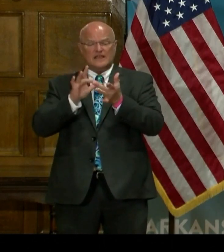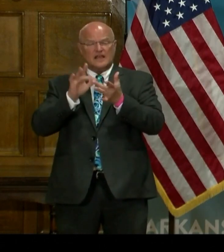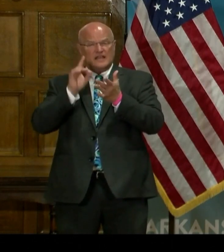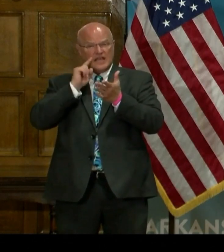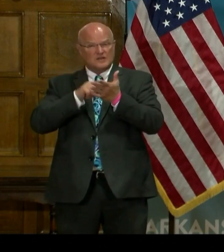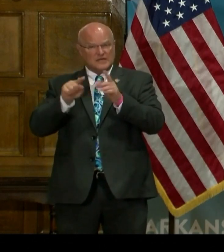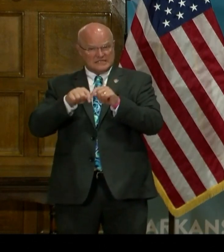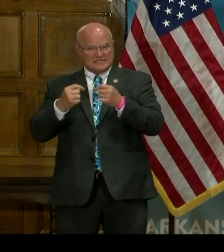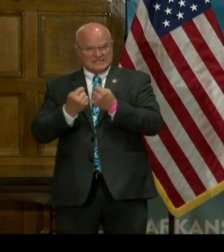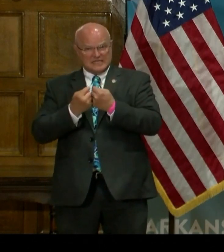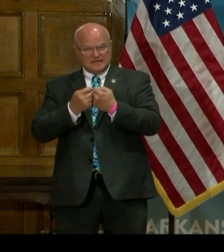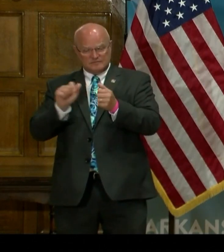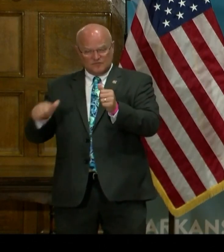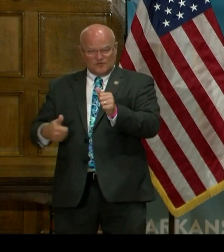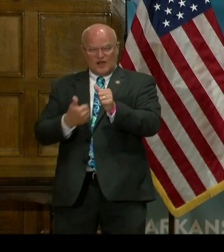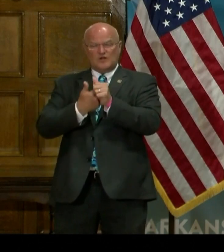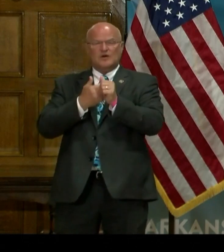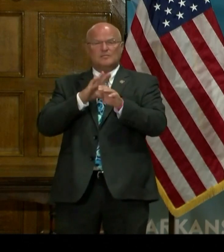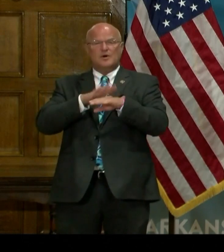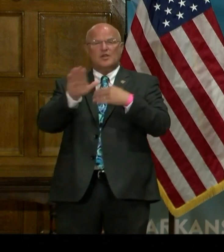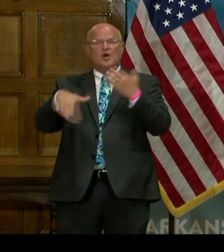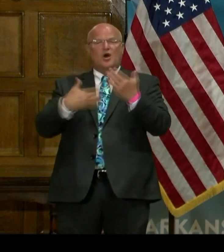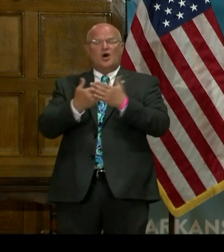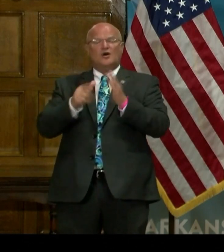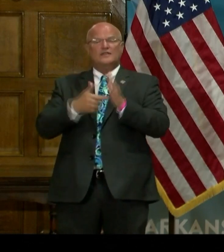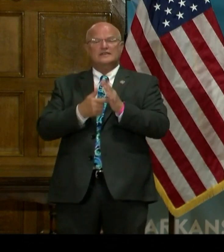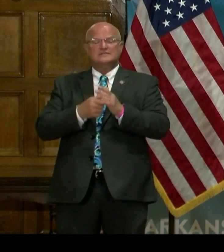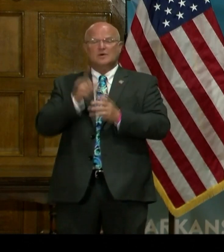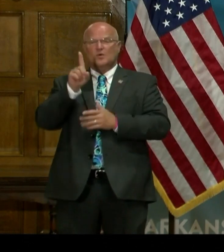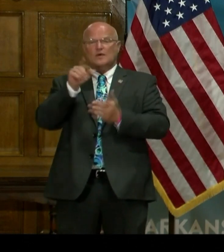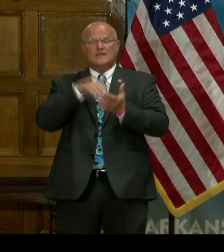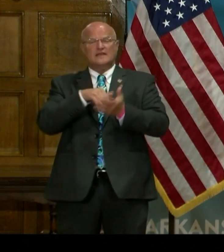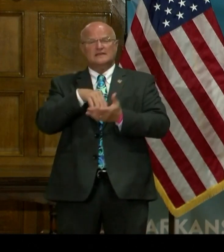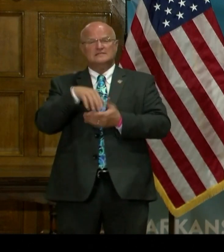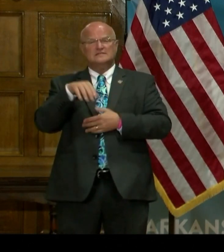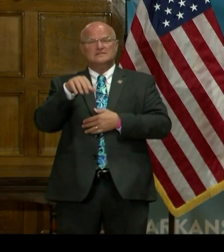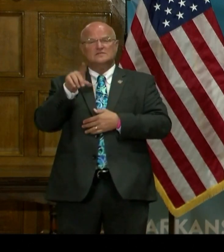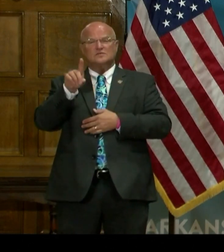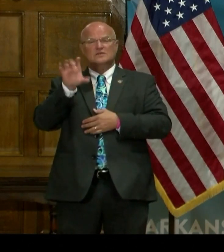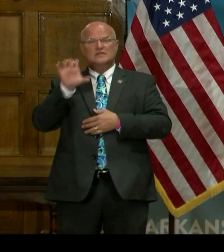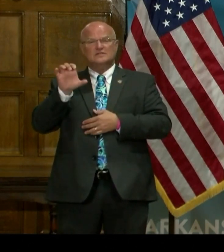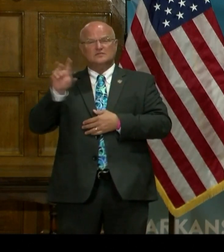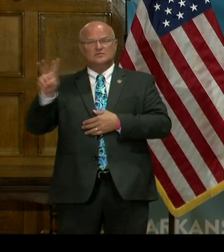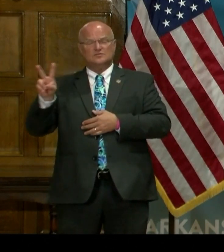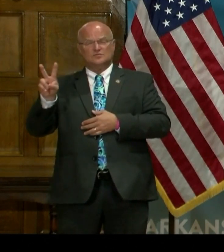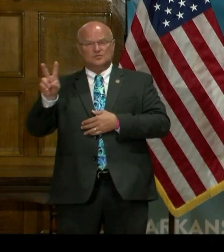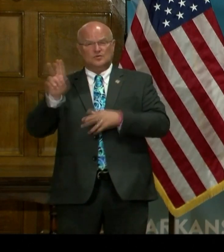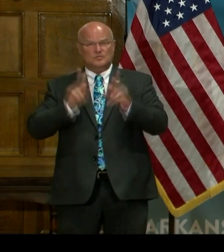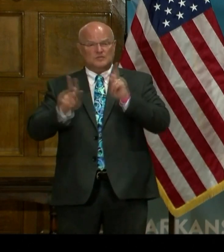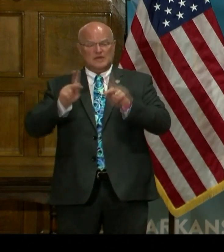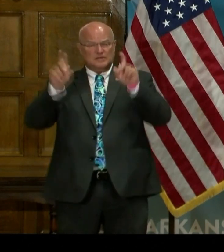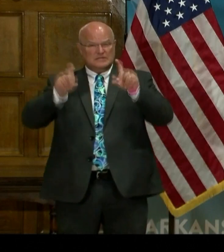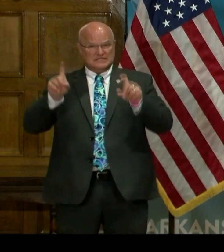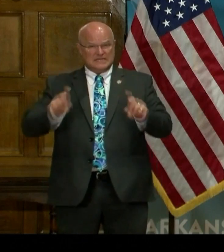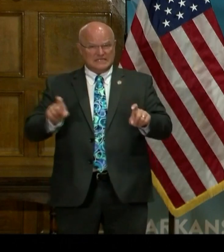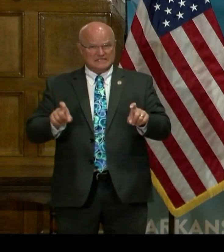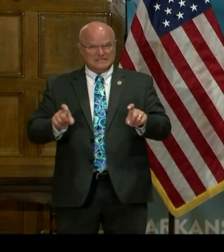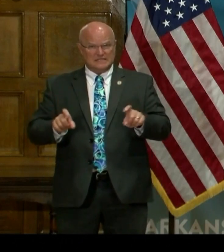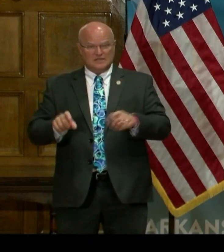tracing team that will follow up on these. But of the 1,102 team members that were tested, as you